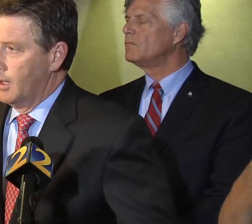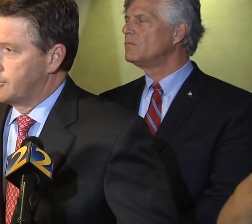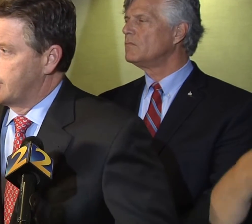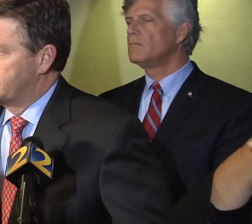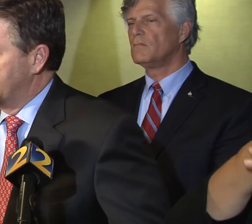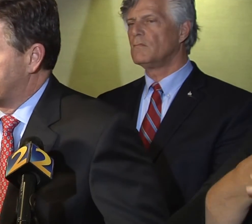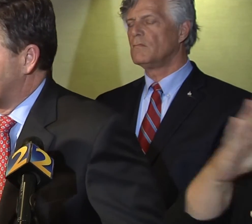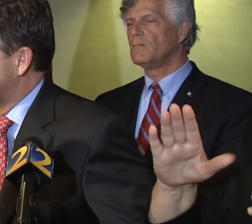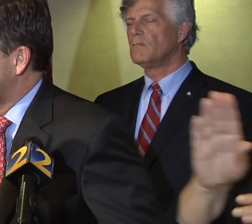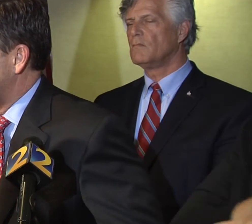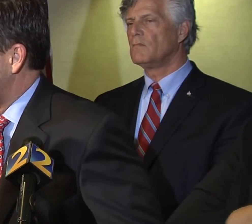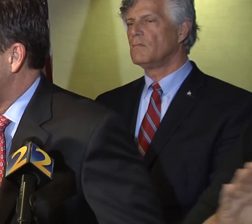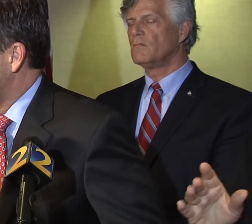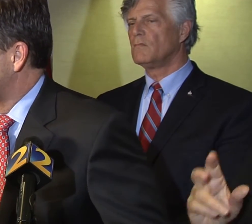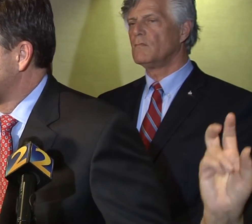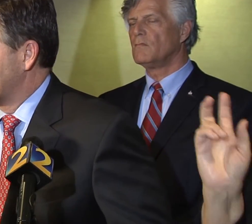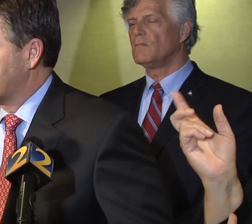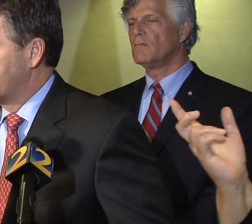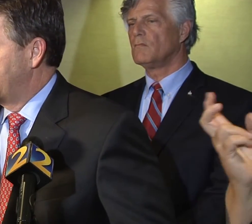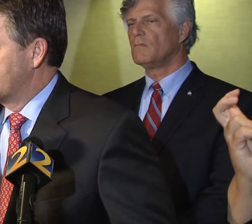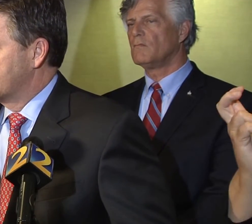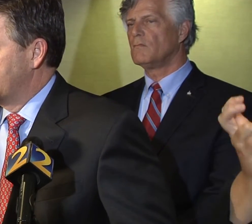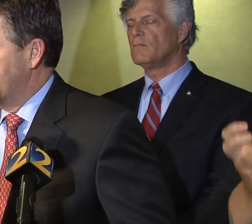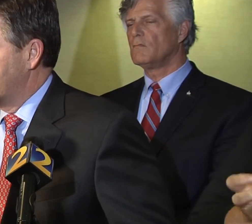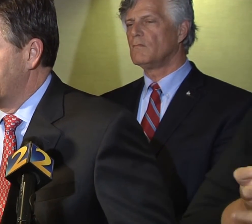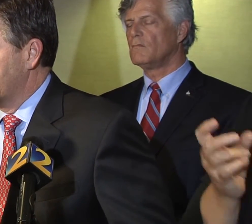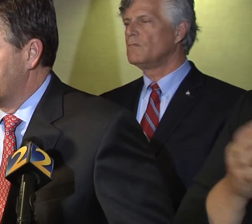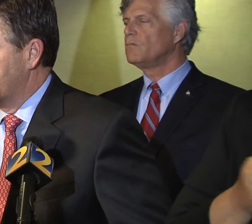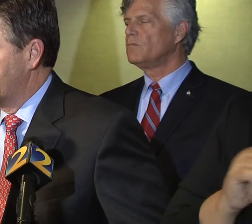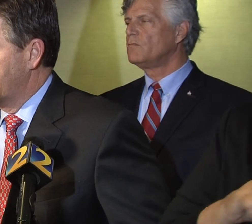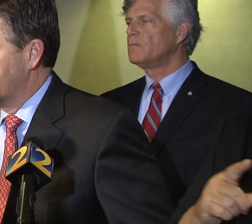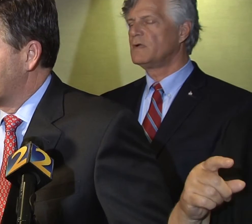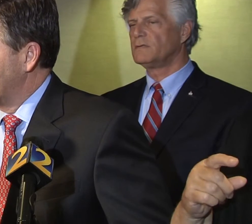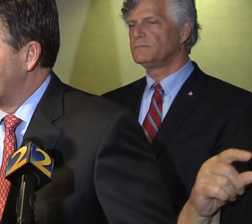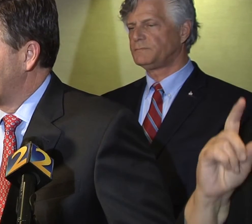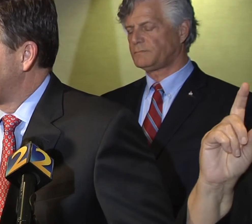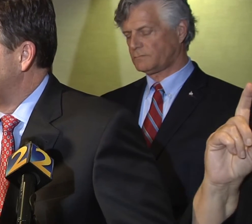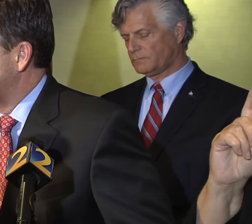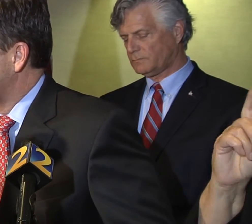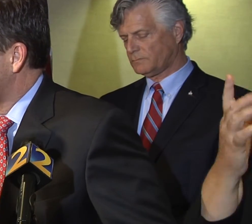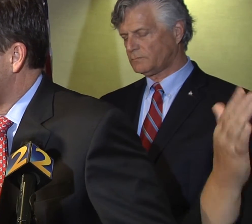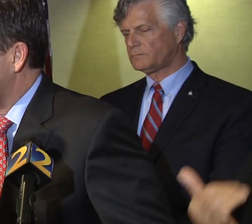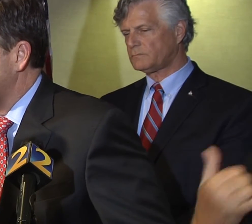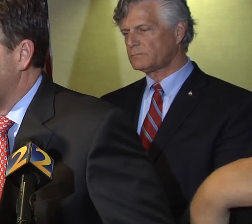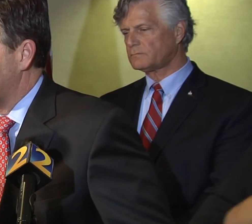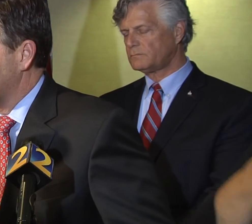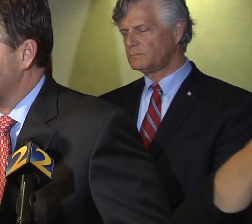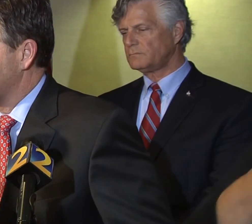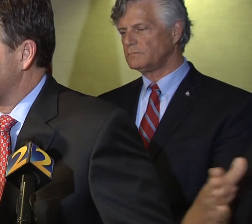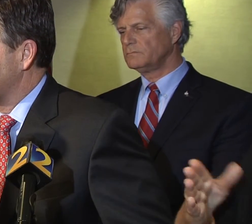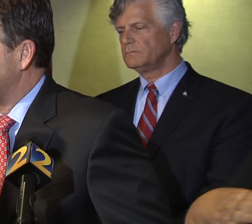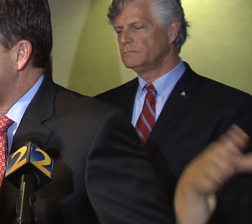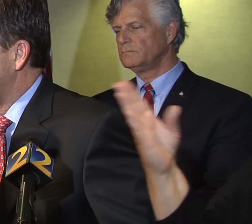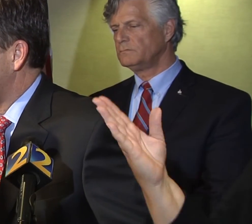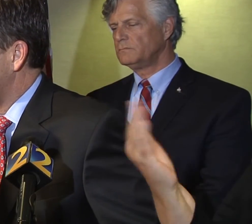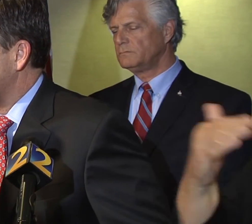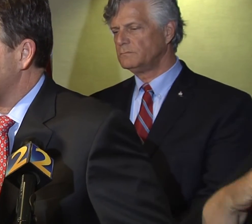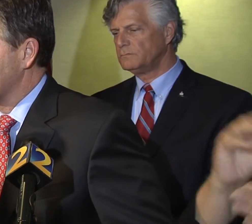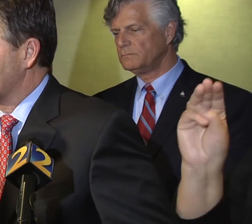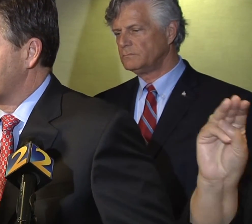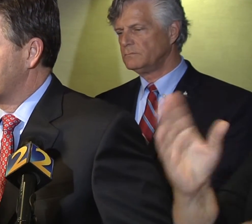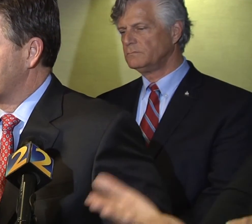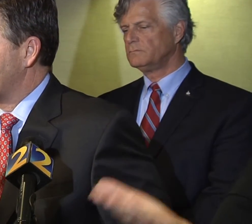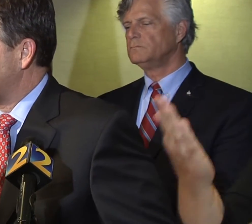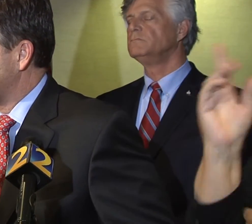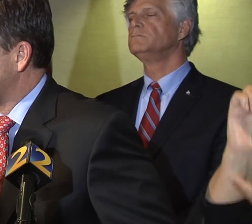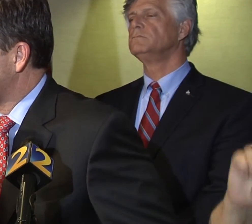business? It's tough to say until the storm passes by. We are right now planning for reopening the facility on Monday morning, and